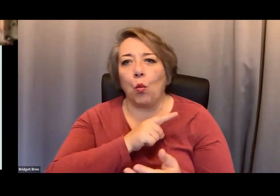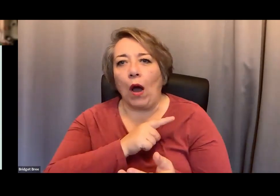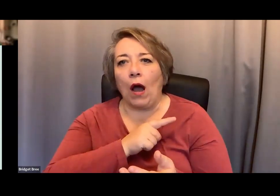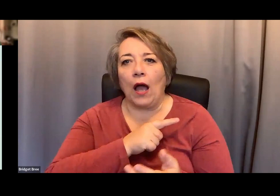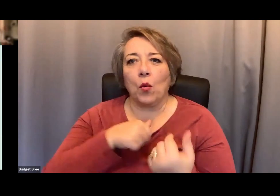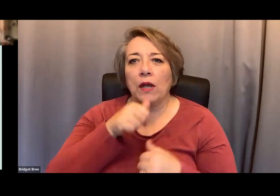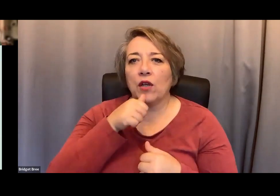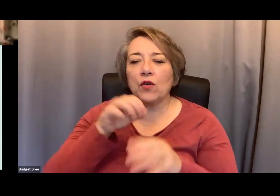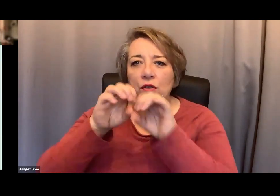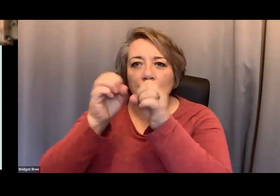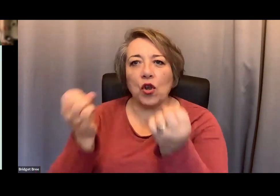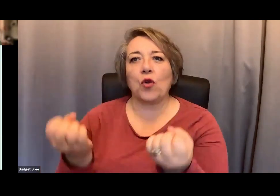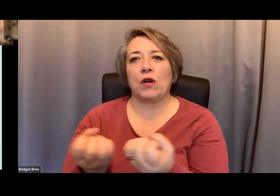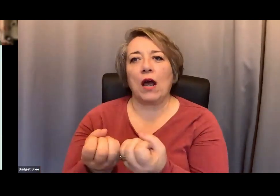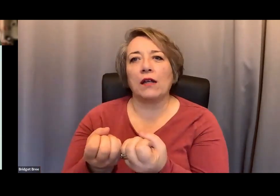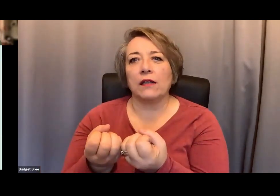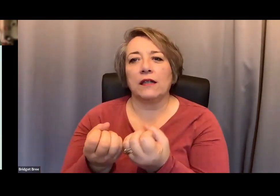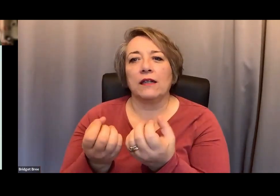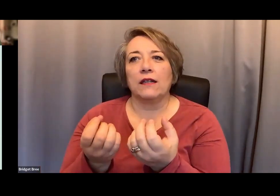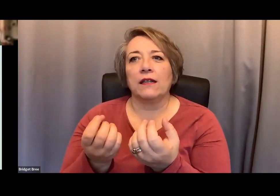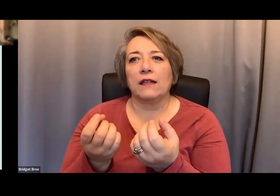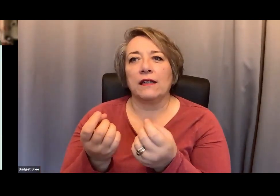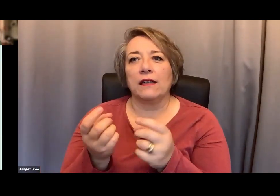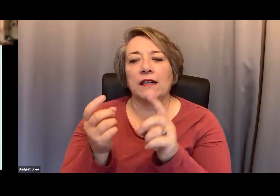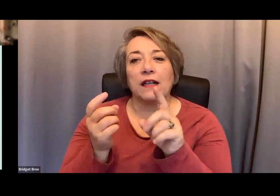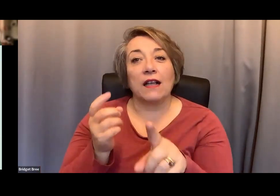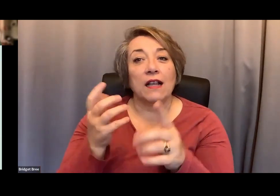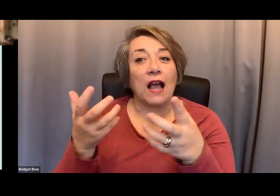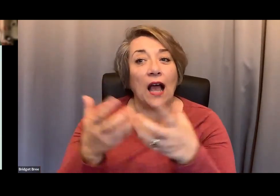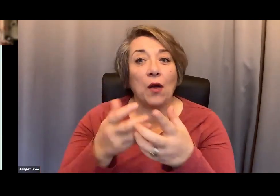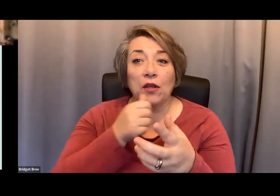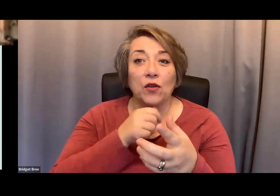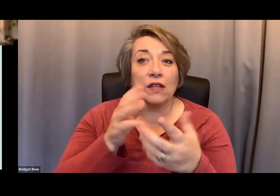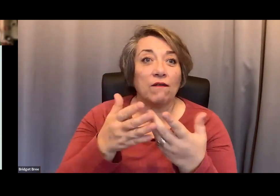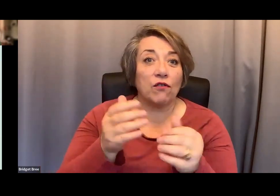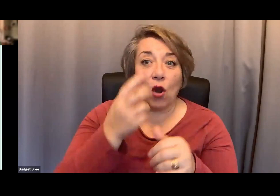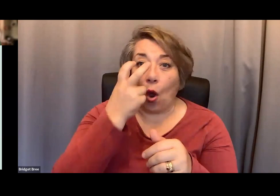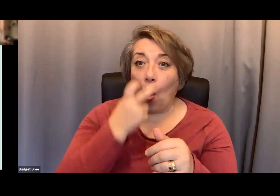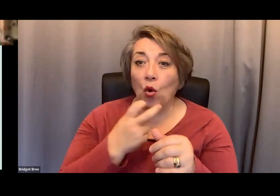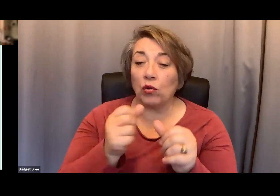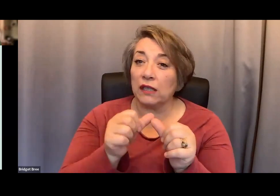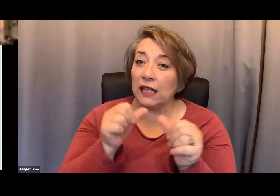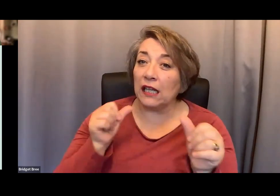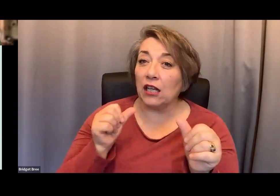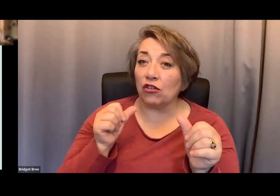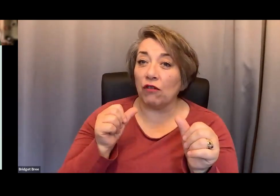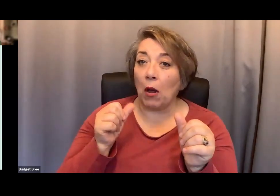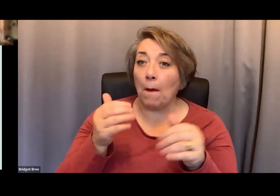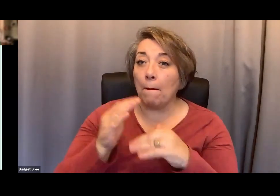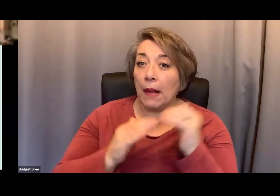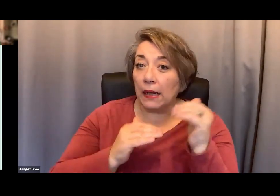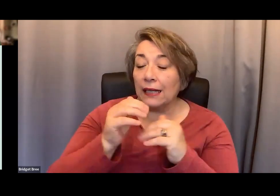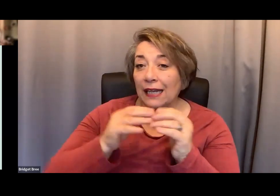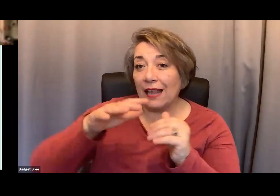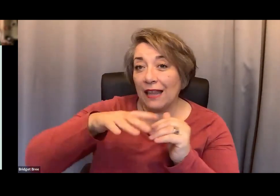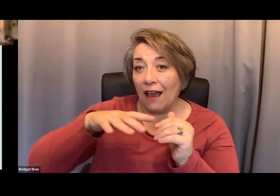I'll work with the donut as a design framework for the retrofit of an old industrial building in the neighbourhood into a regenerative public square, and other ways that we've been